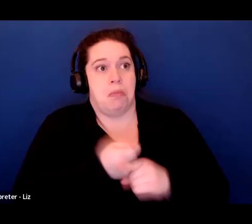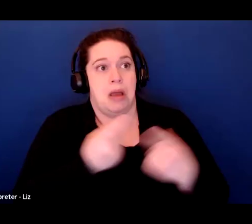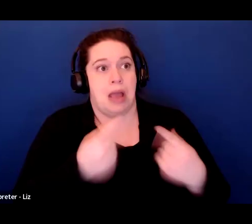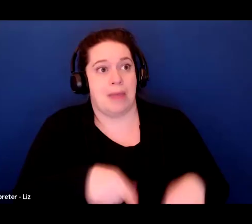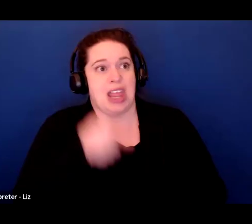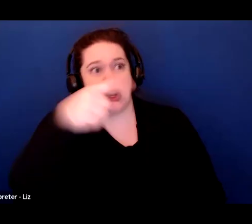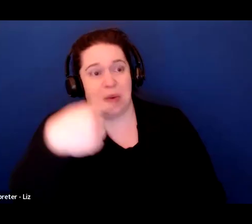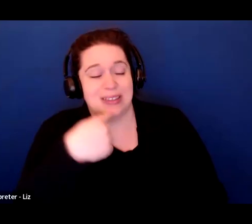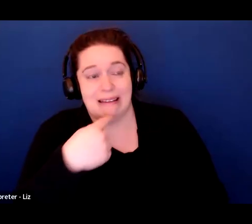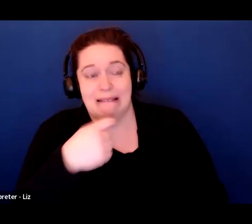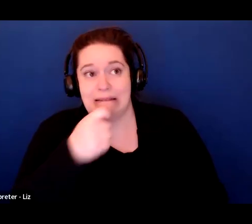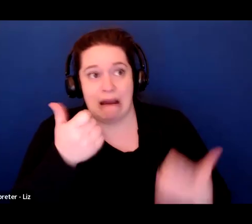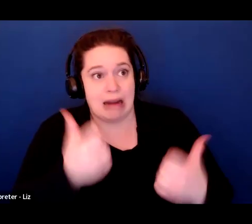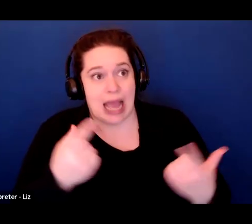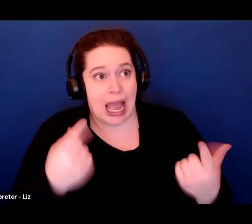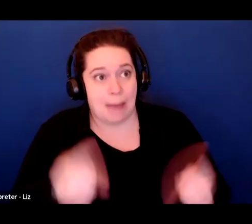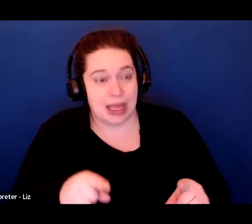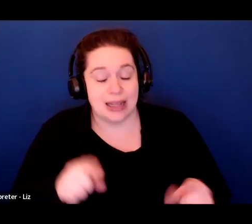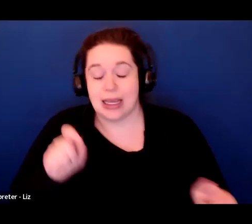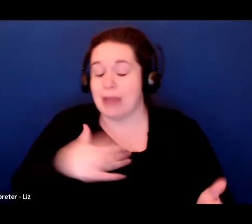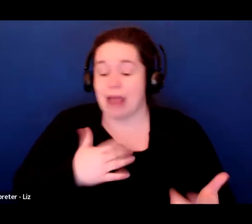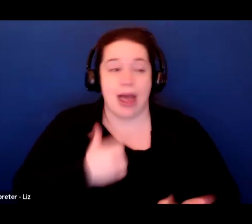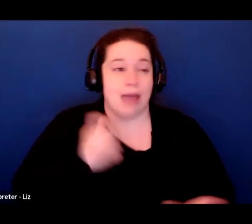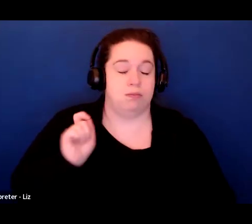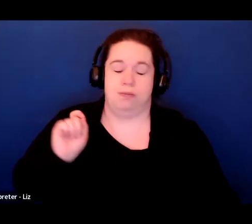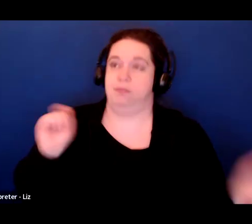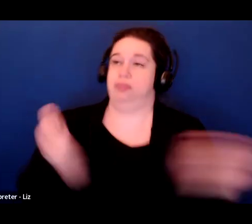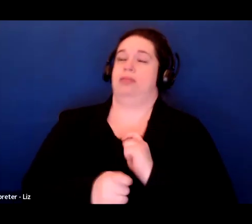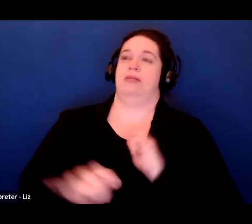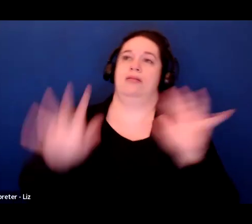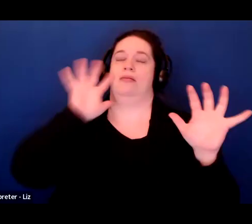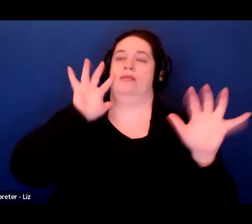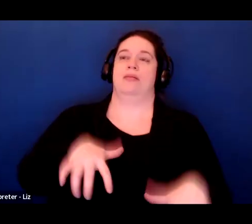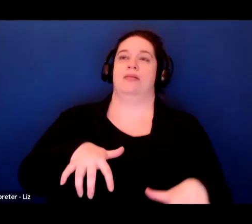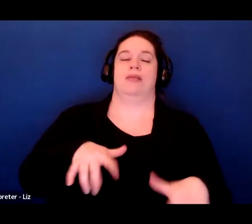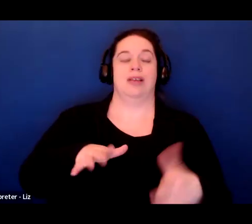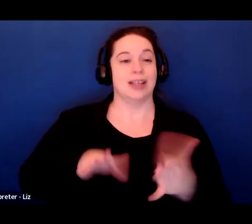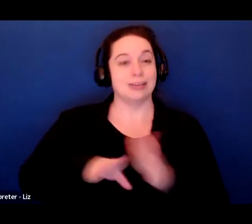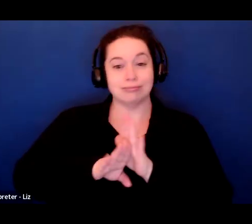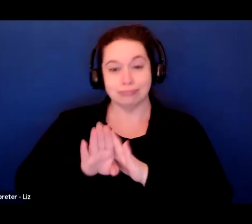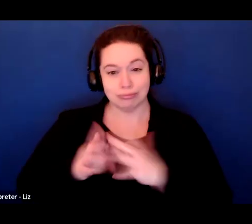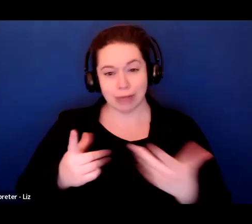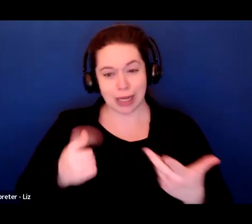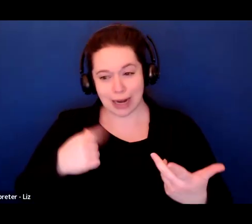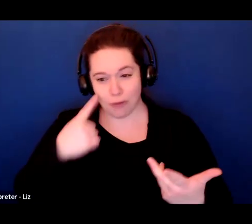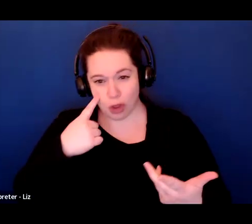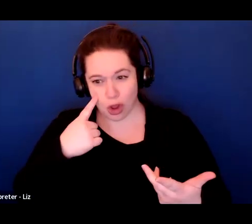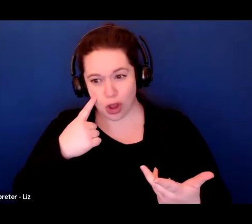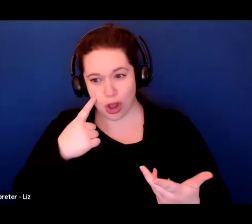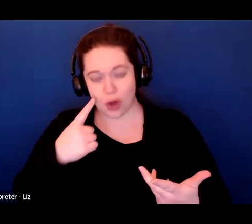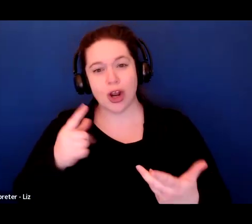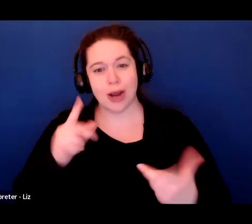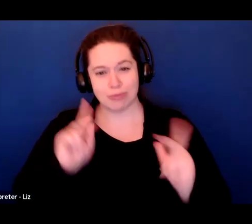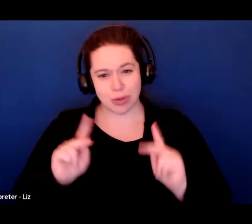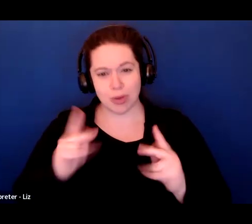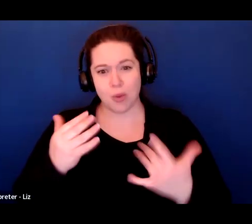it's not going to come, and it turned my life around. And I was just like, oh my gosh, I never heard of somebody waiting for their spinal